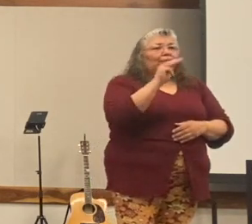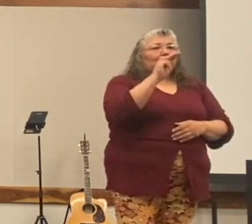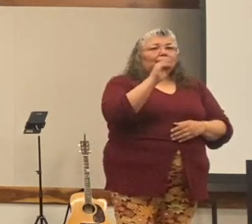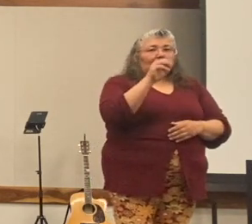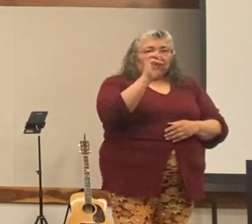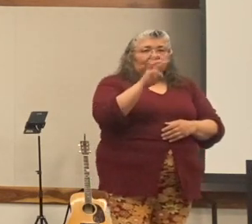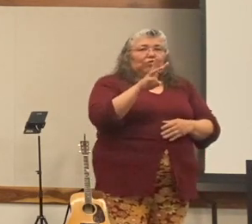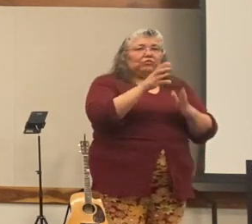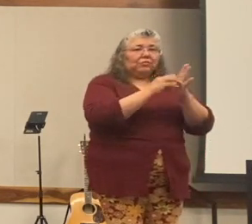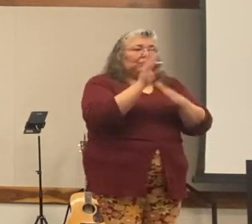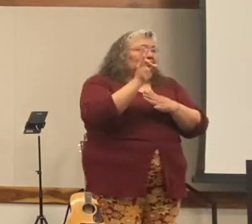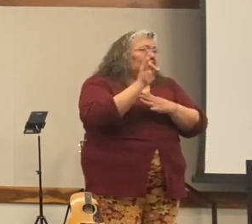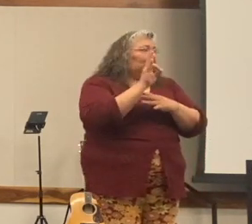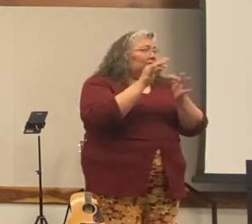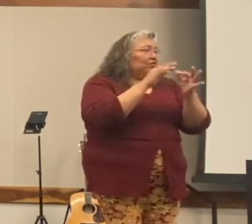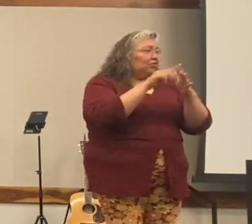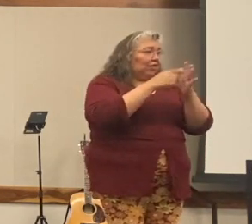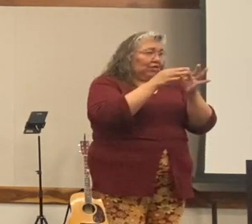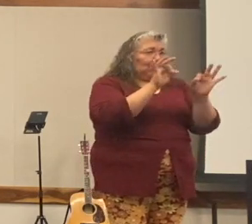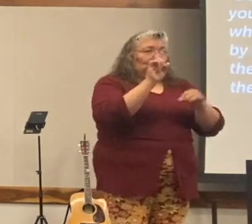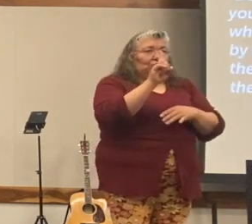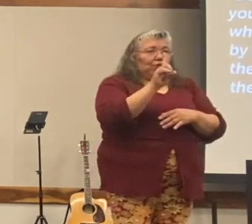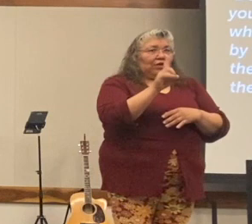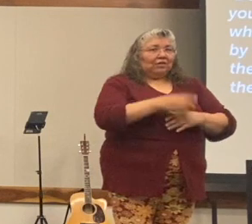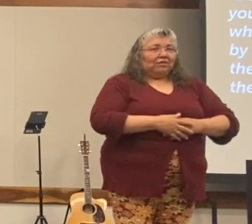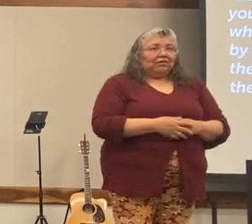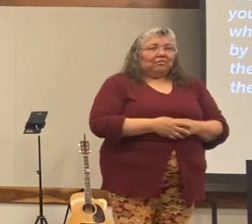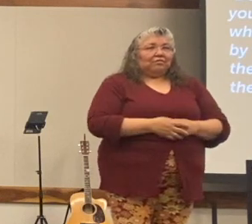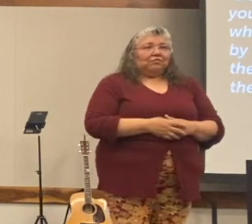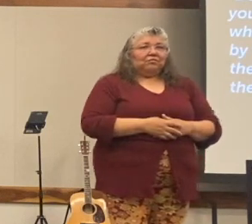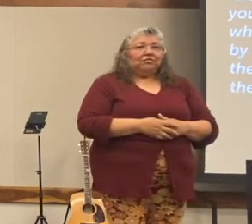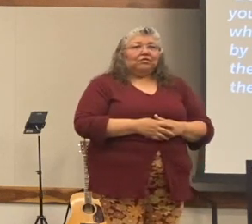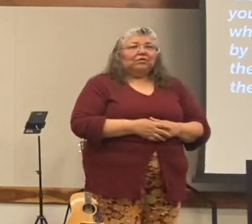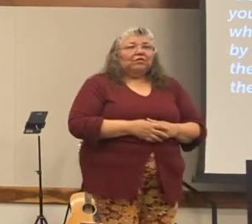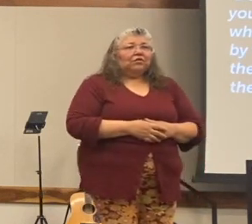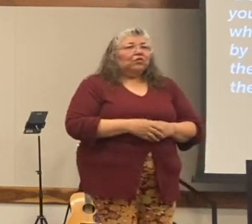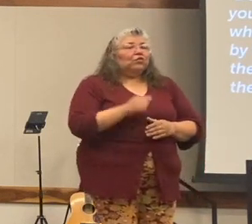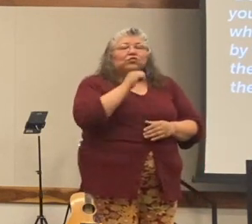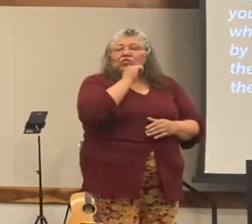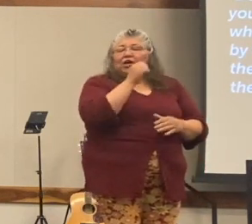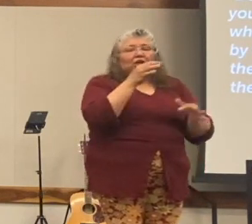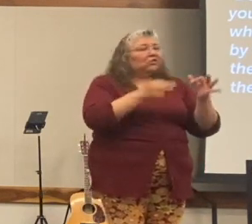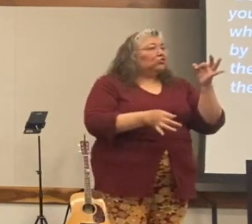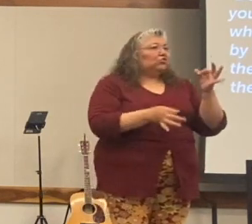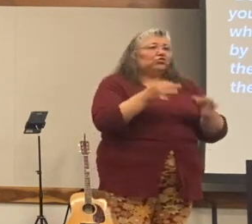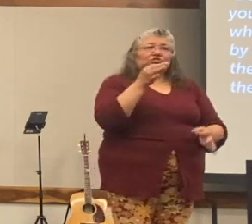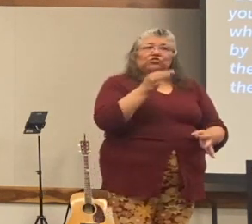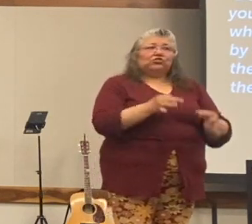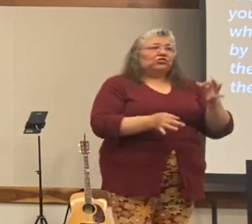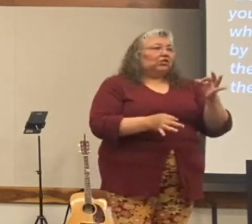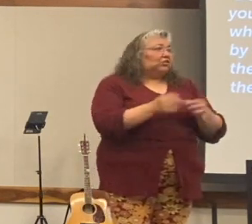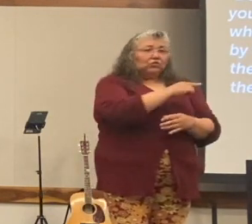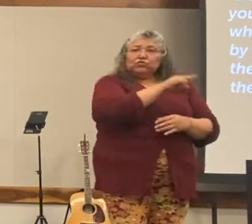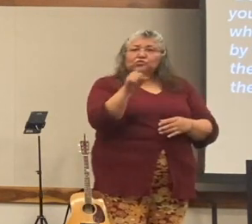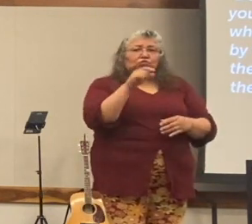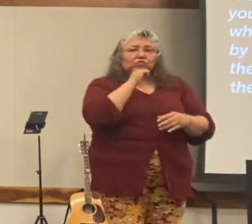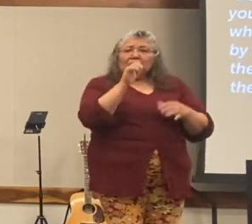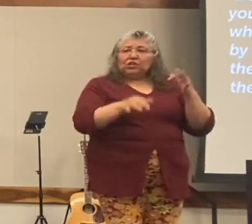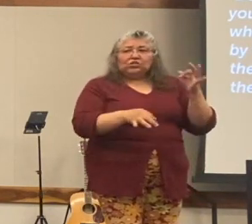7, starting in verse 1, says, do not judge. Say, do not